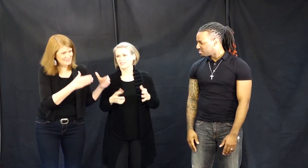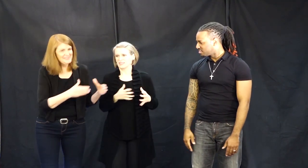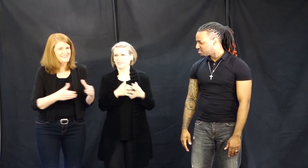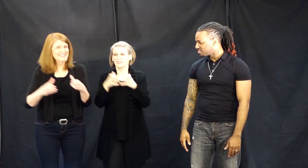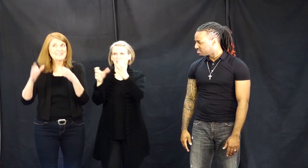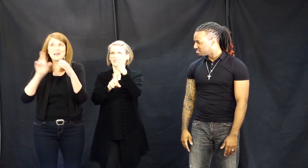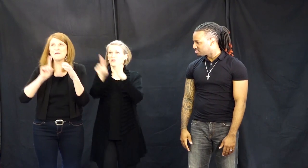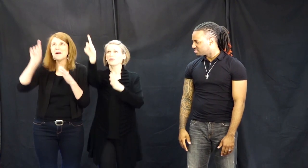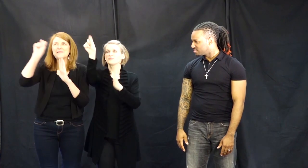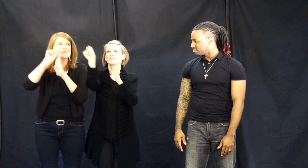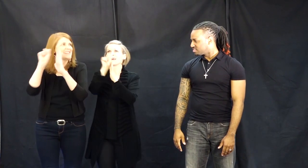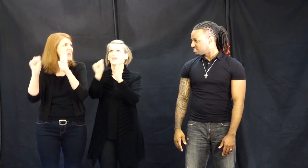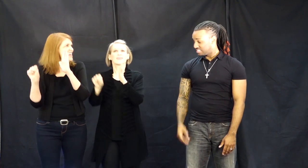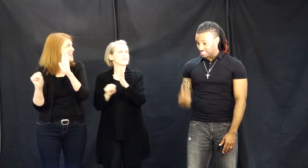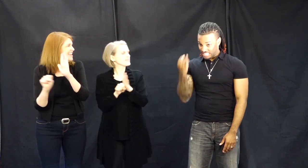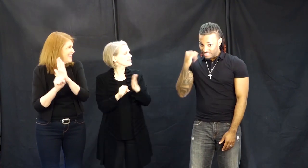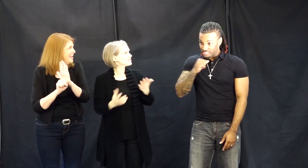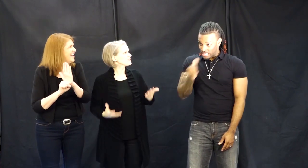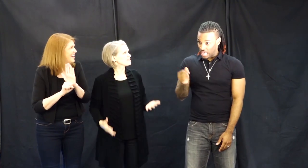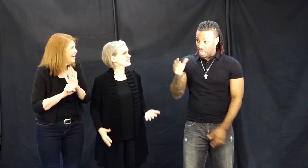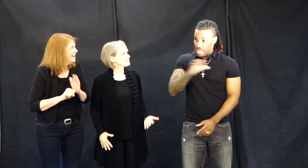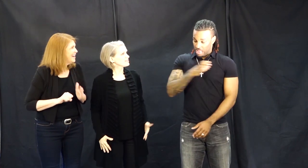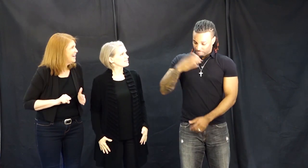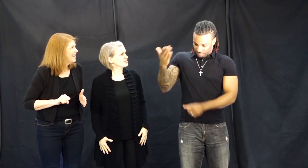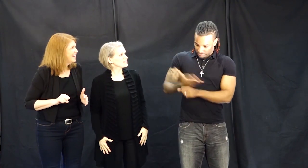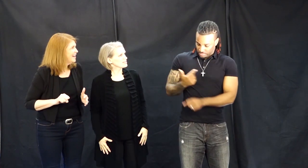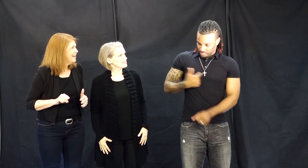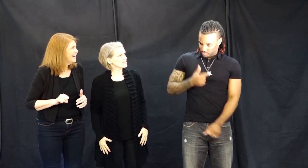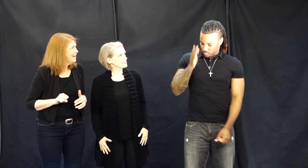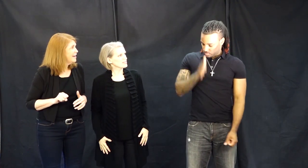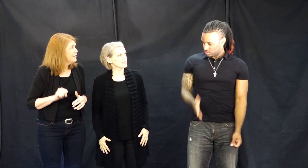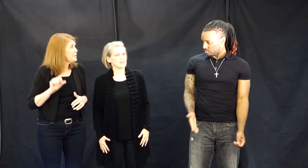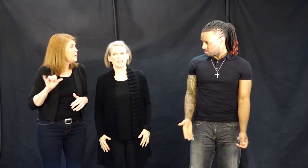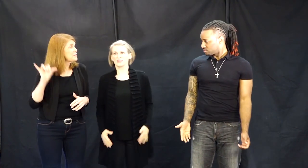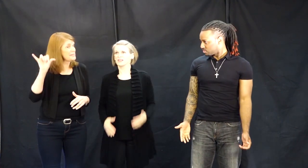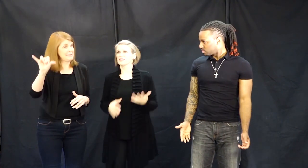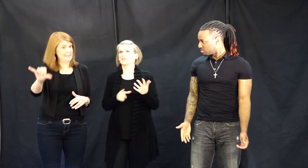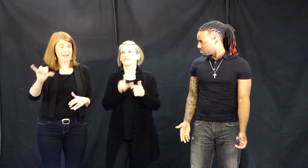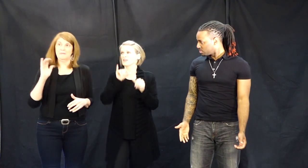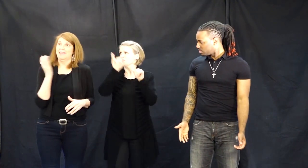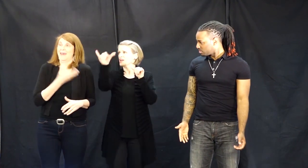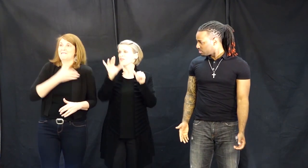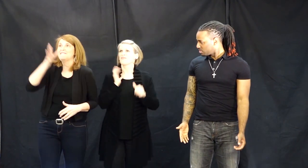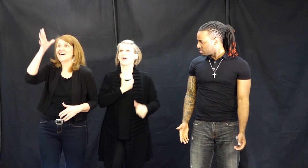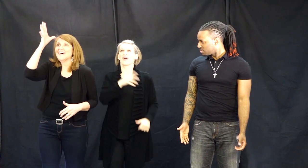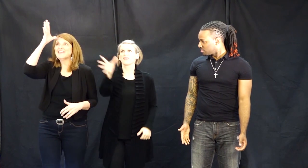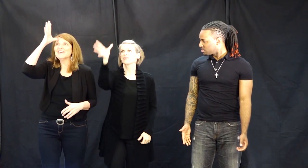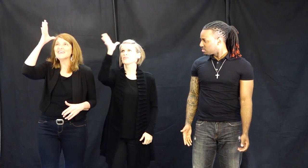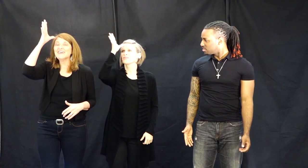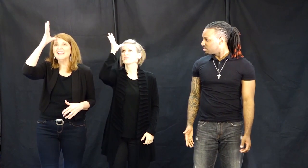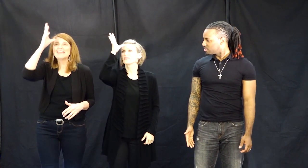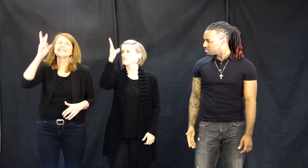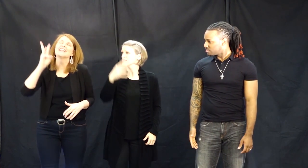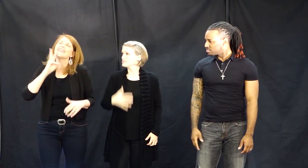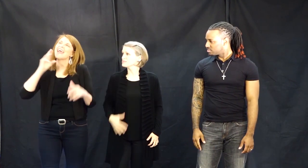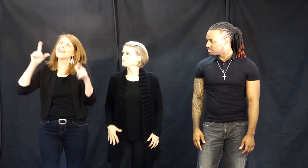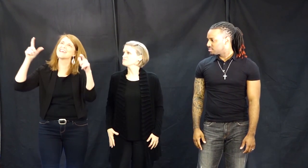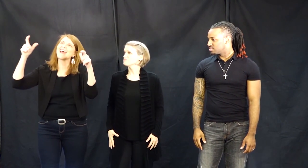summer, let's go upstate. I lose my job if we don't get this plan through Congress. All go stay with our father. There's a lake I